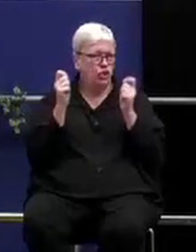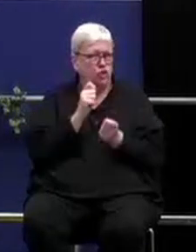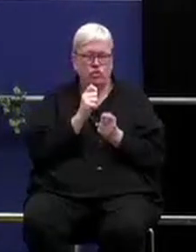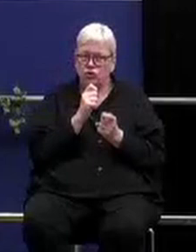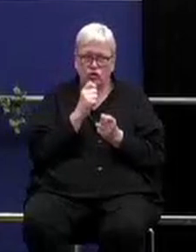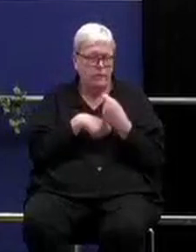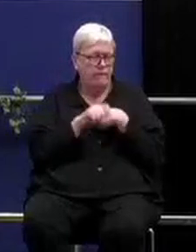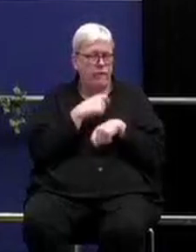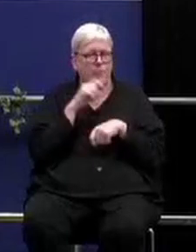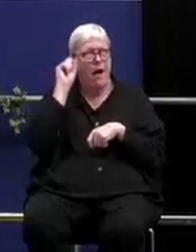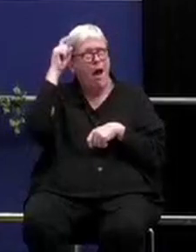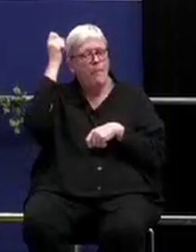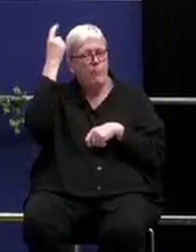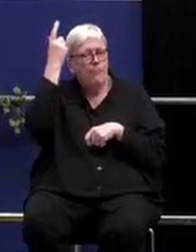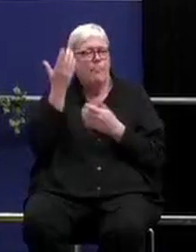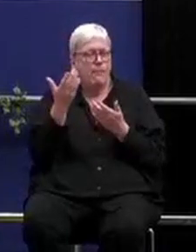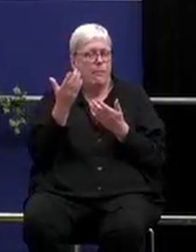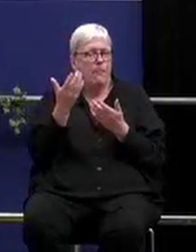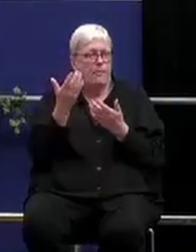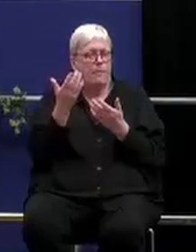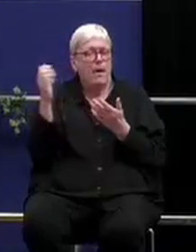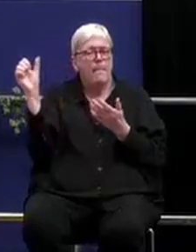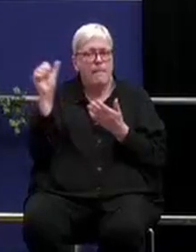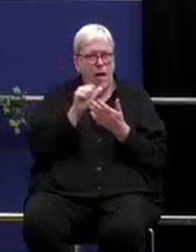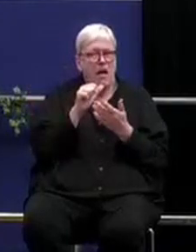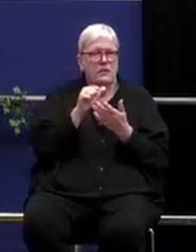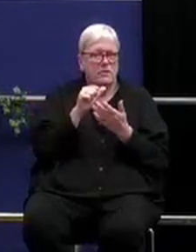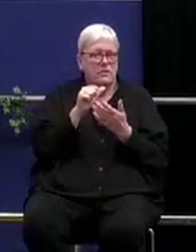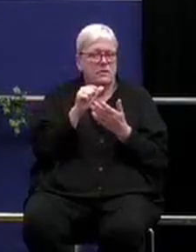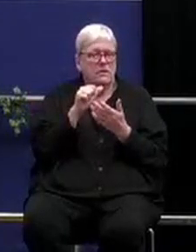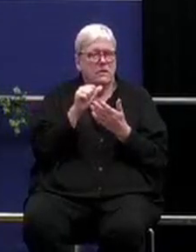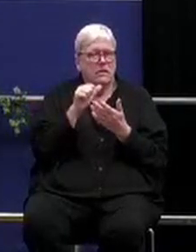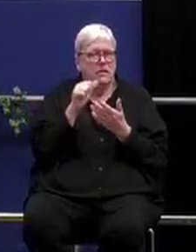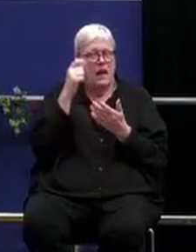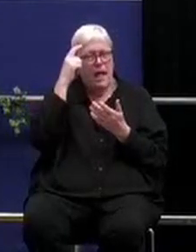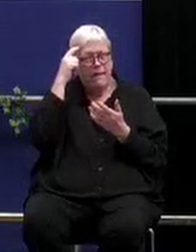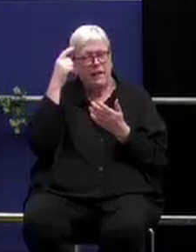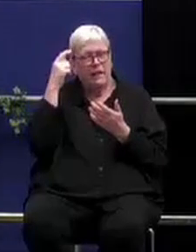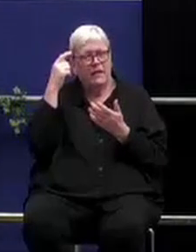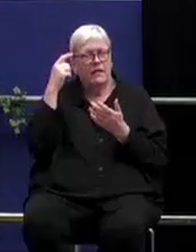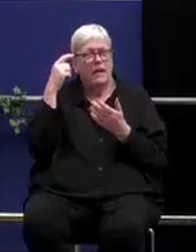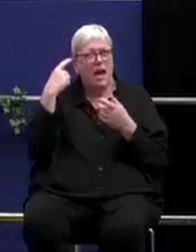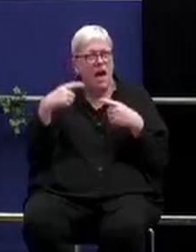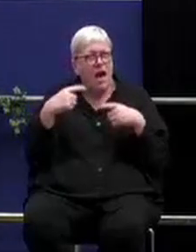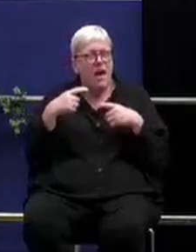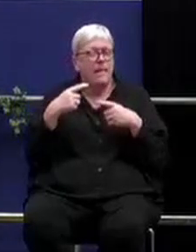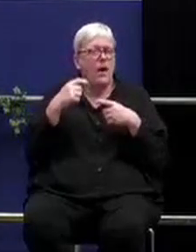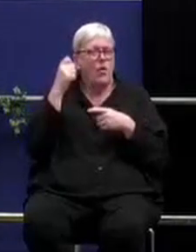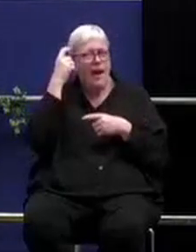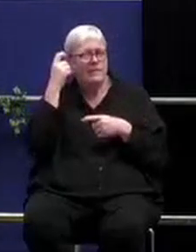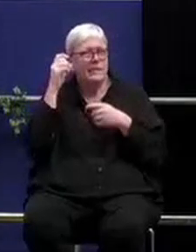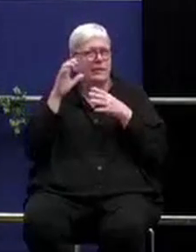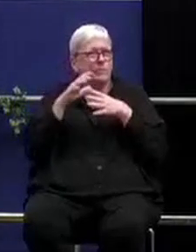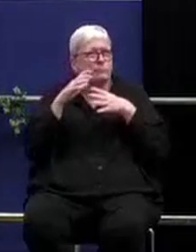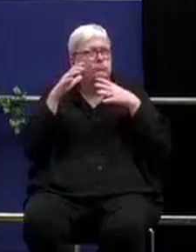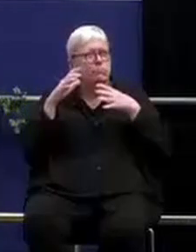that came to me in my head. And I must, I think I probably just, I let voices and ideas percolate, and then there must be a